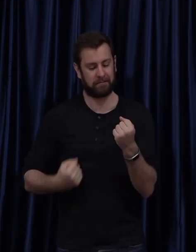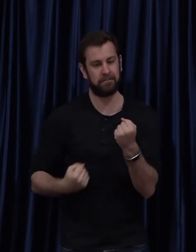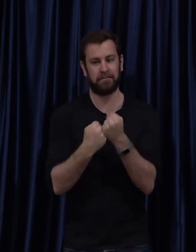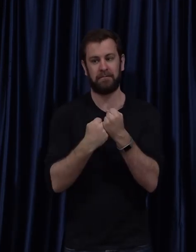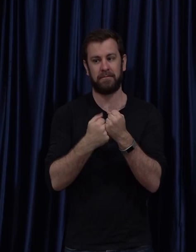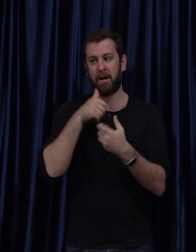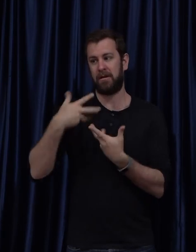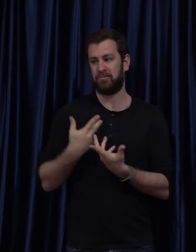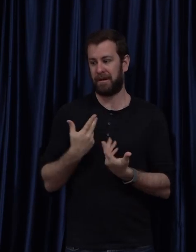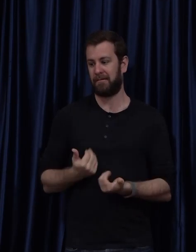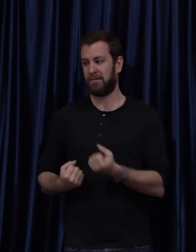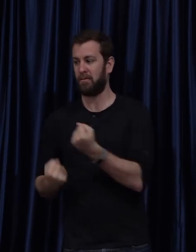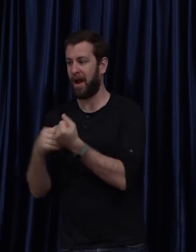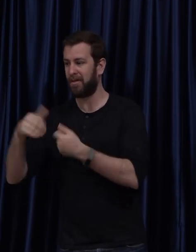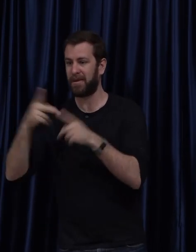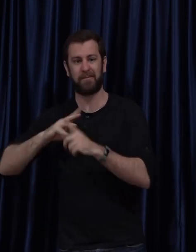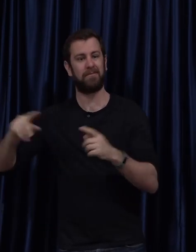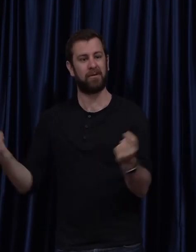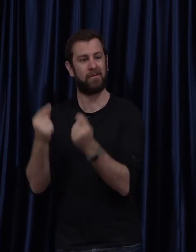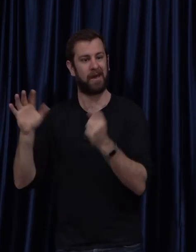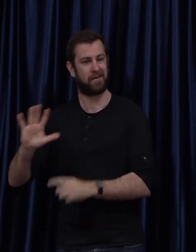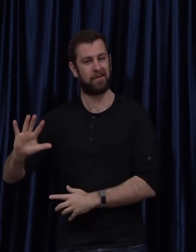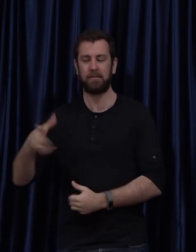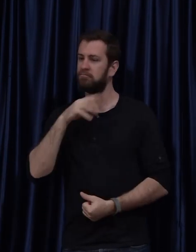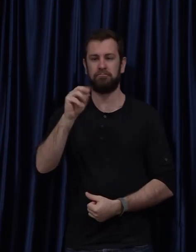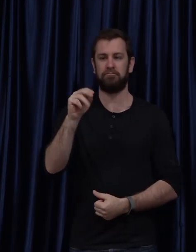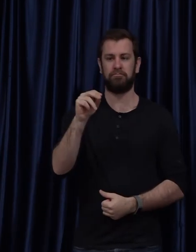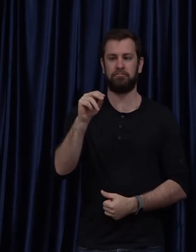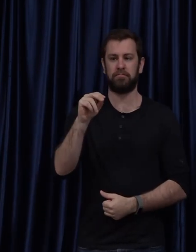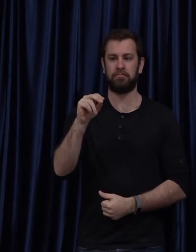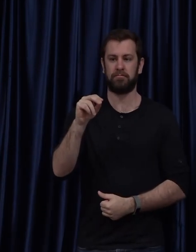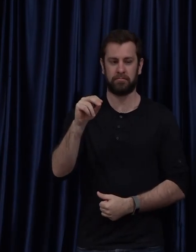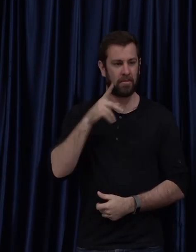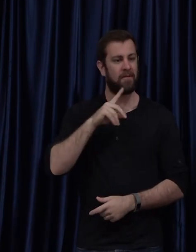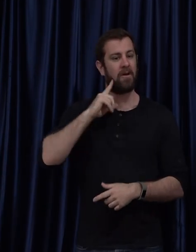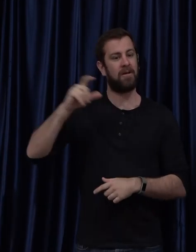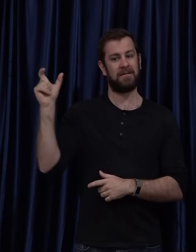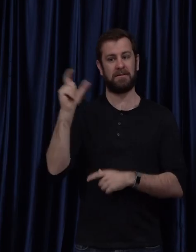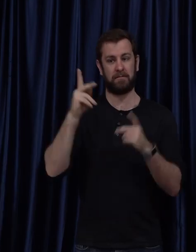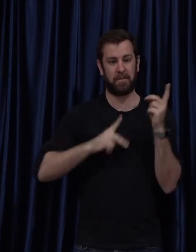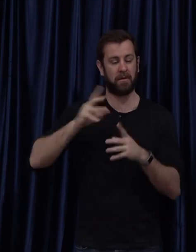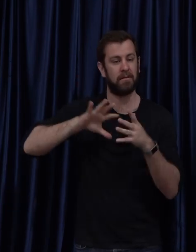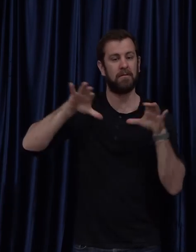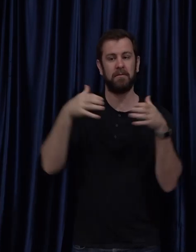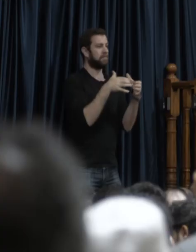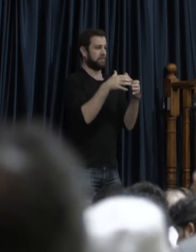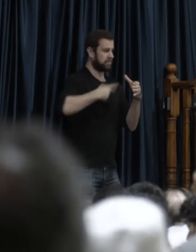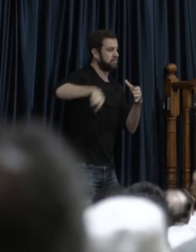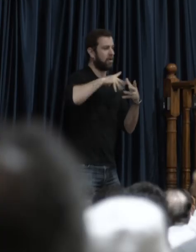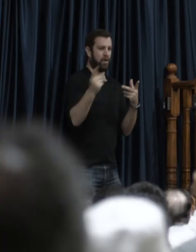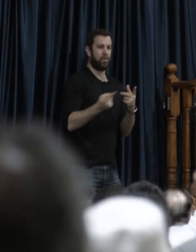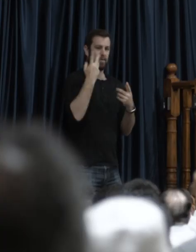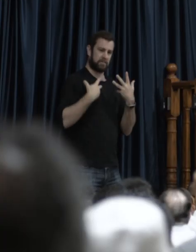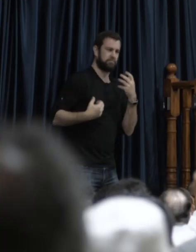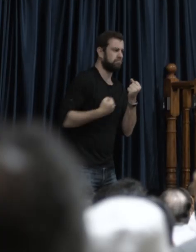pain of others. To a certain extent, the Muslim Ummah continues to rally, assist and support, and may Allah bless